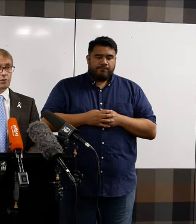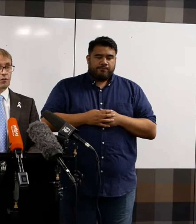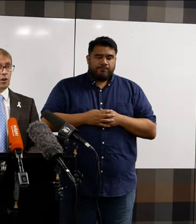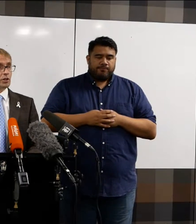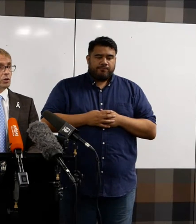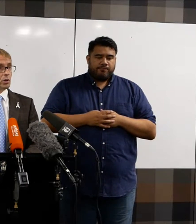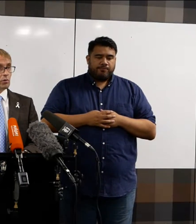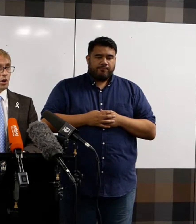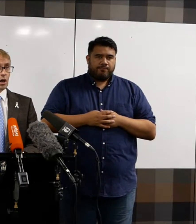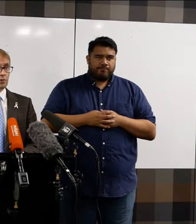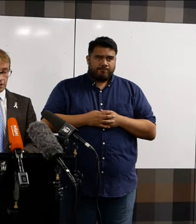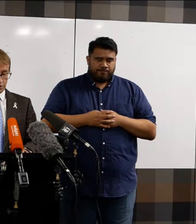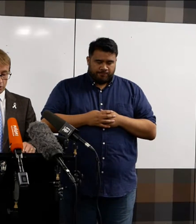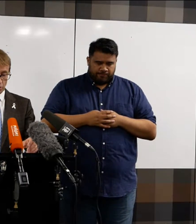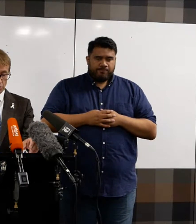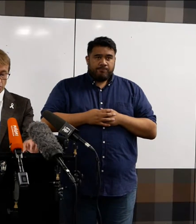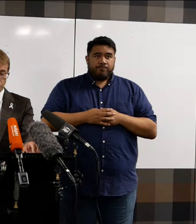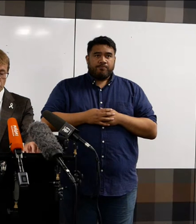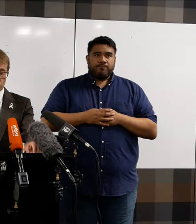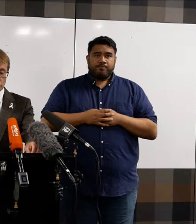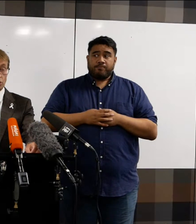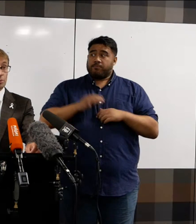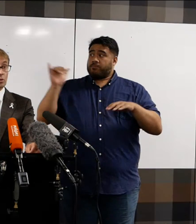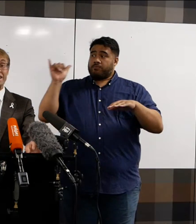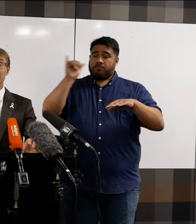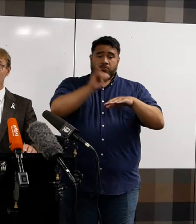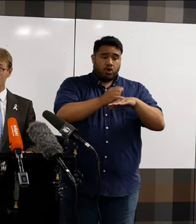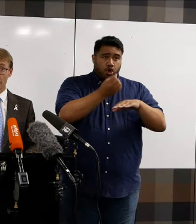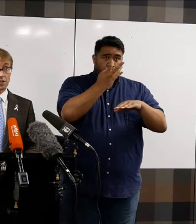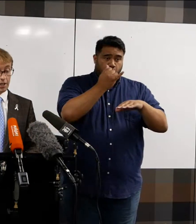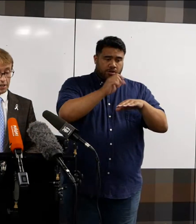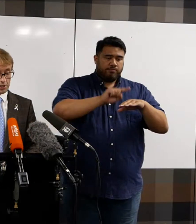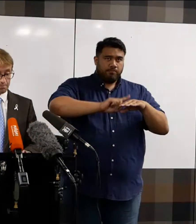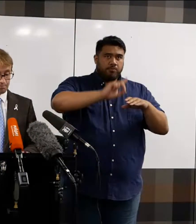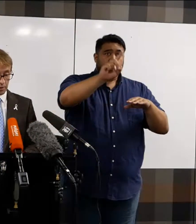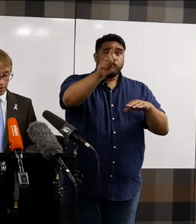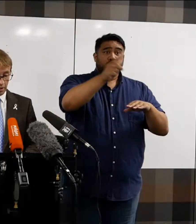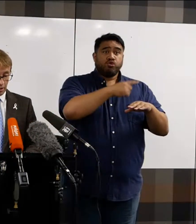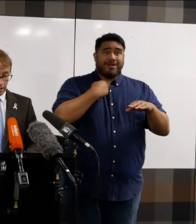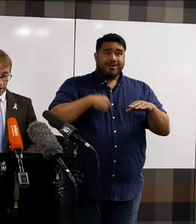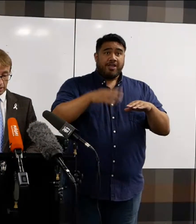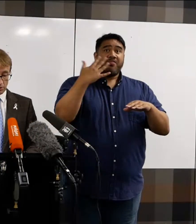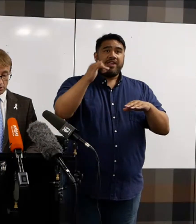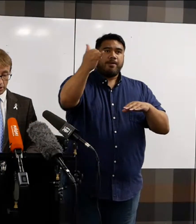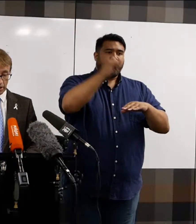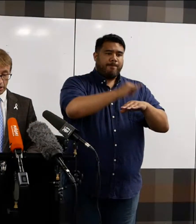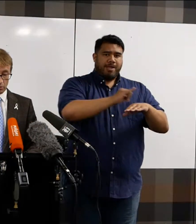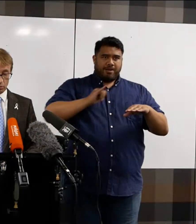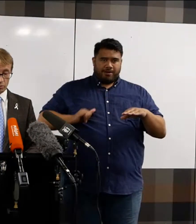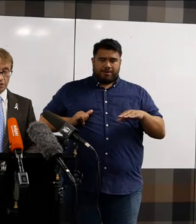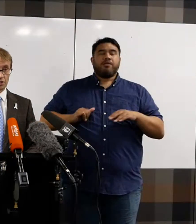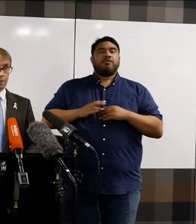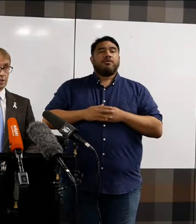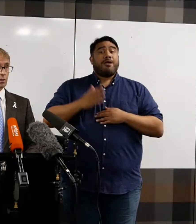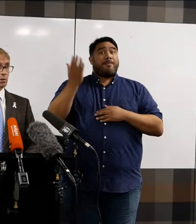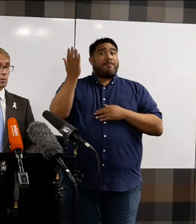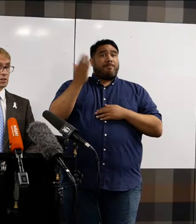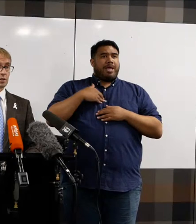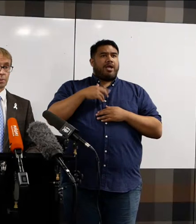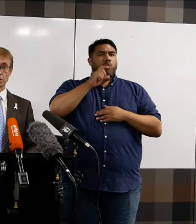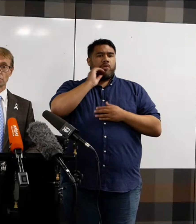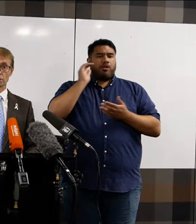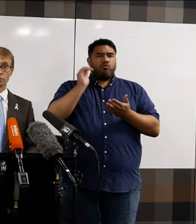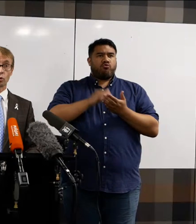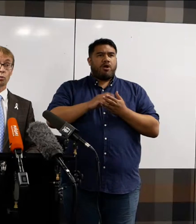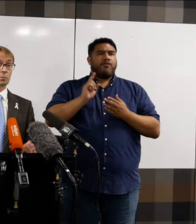We're aware the flight will arrive at the Auckland terminal at a dedicated gate, and we expect